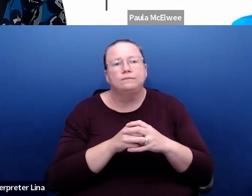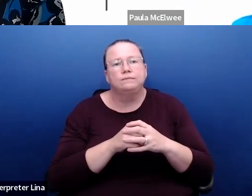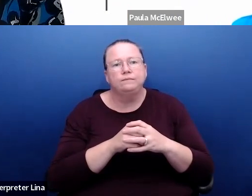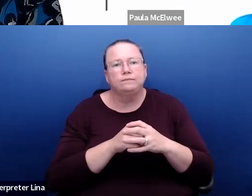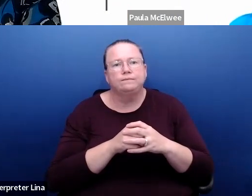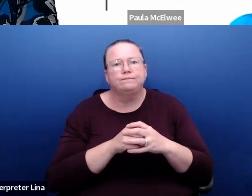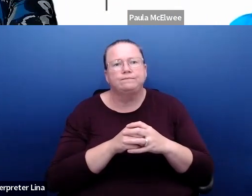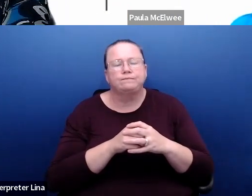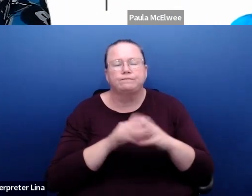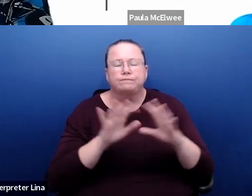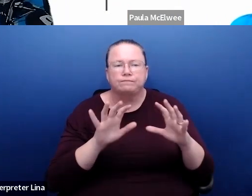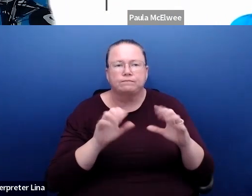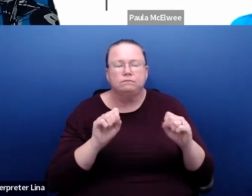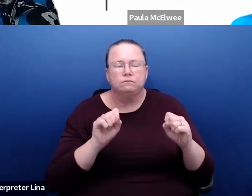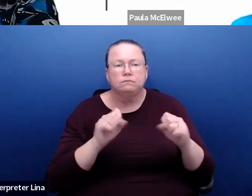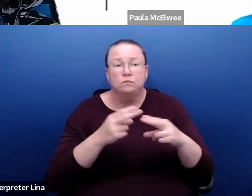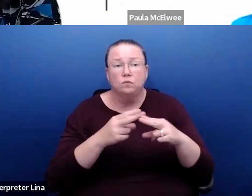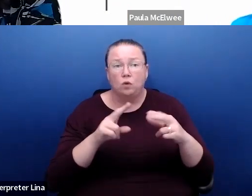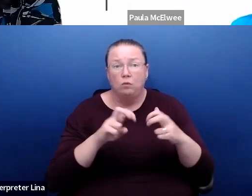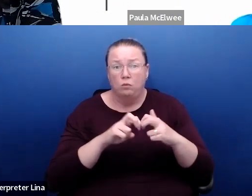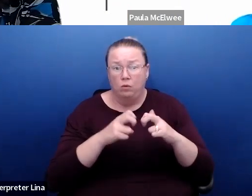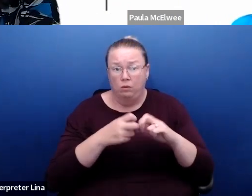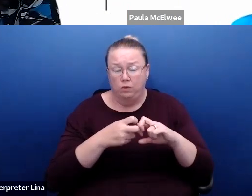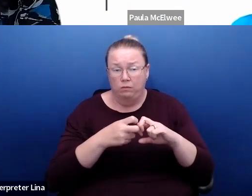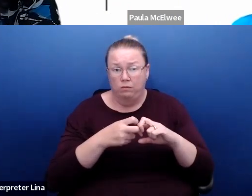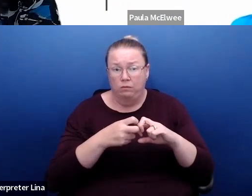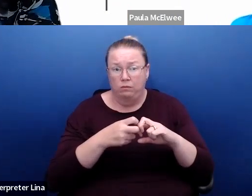Just a quick problem with